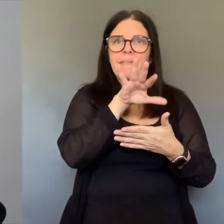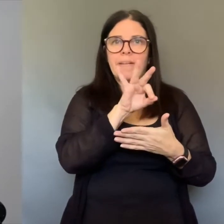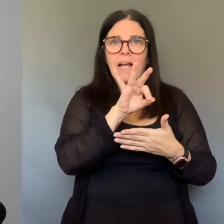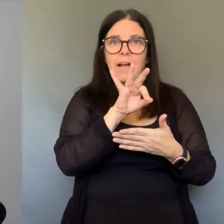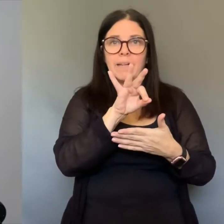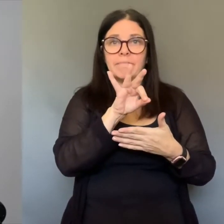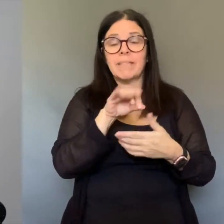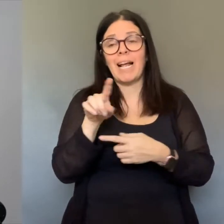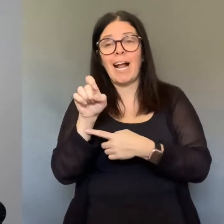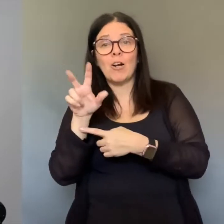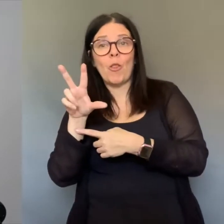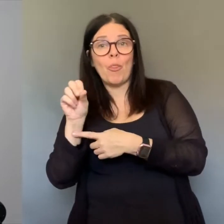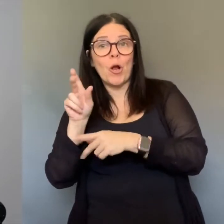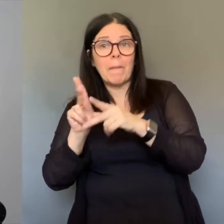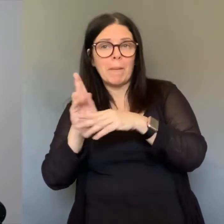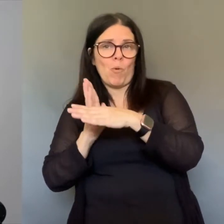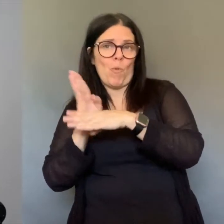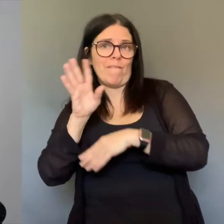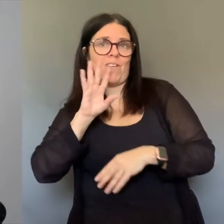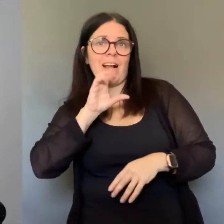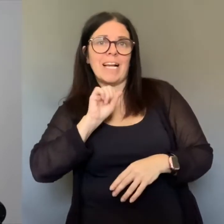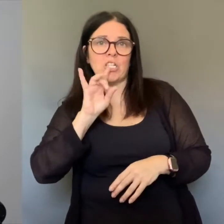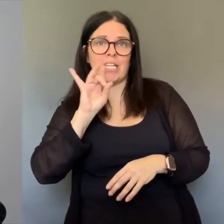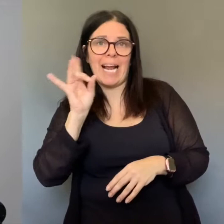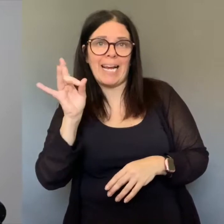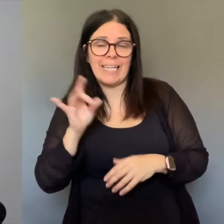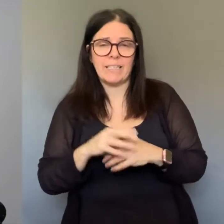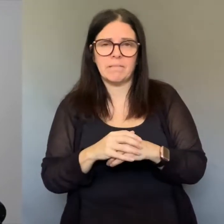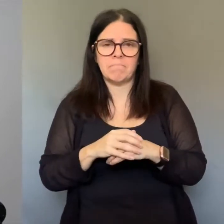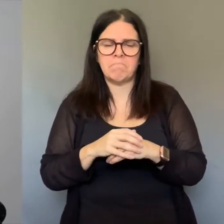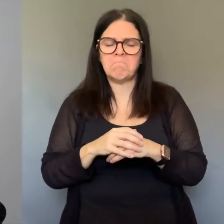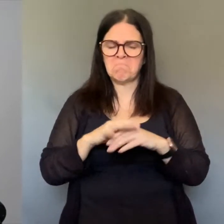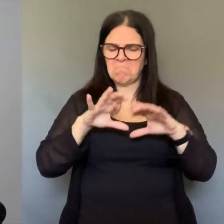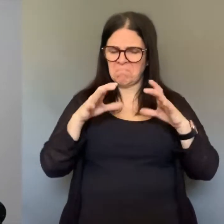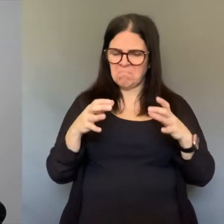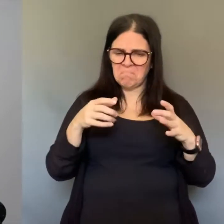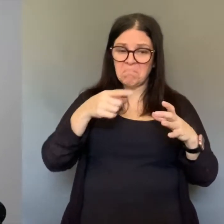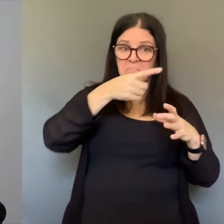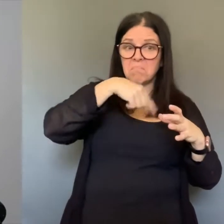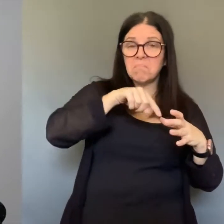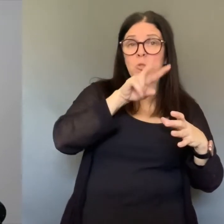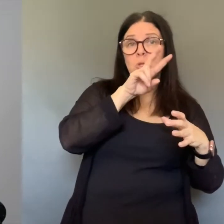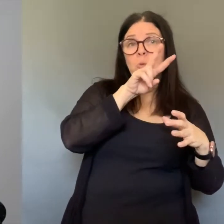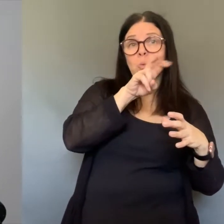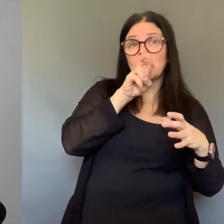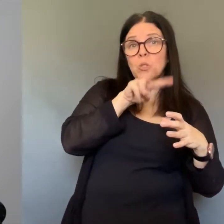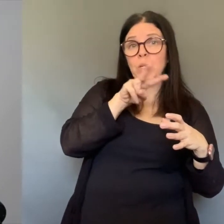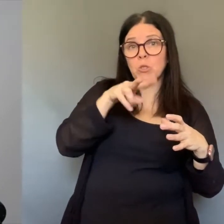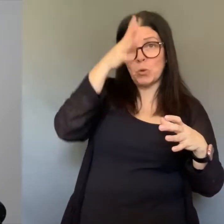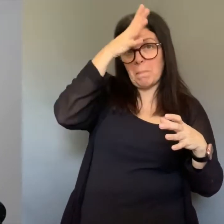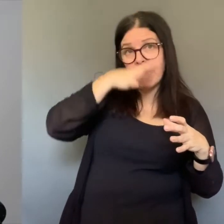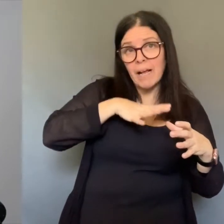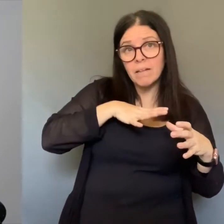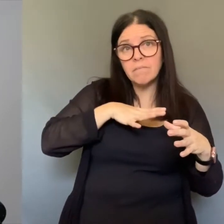80 years or older. 39% are male, 60% are female, and 1% are unknown at this time.